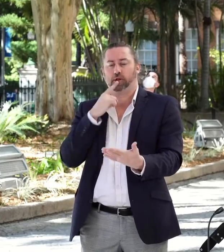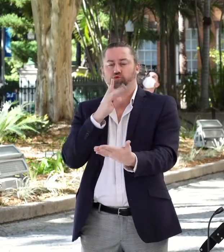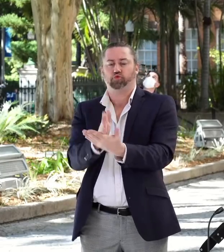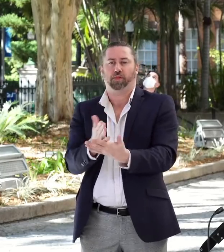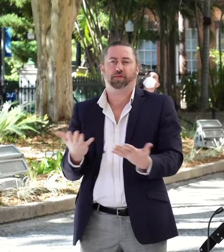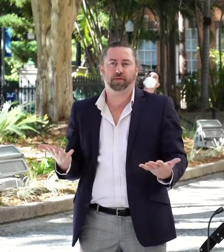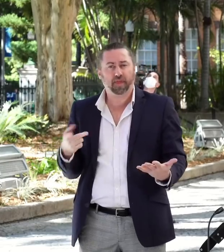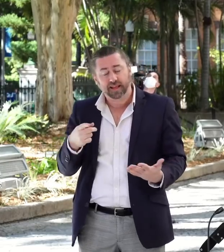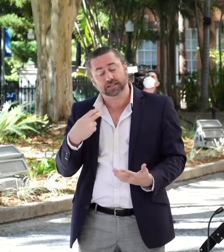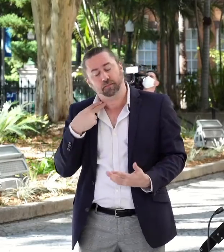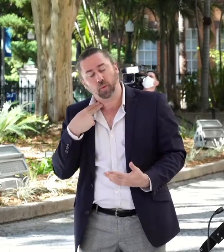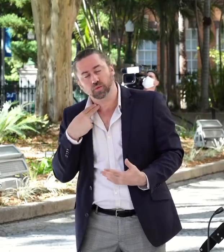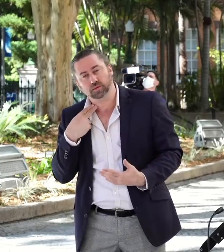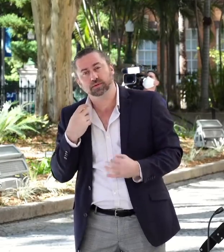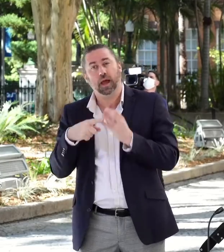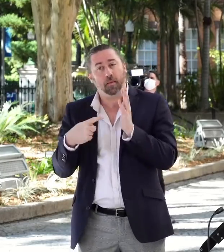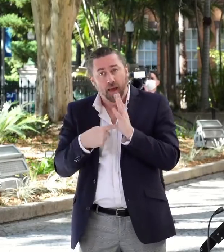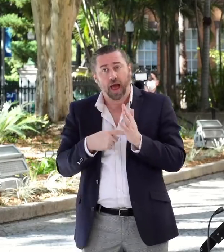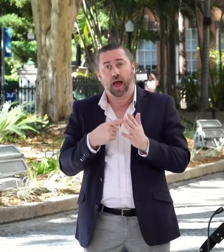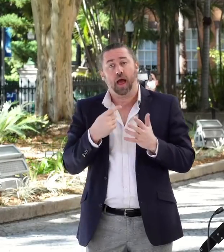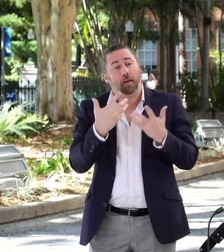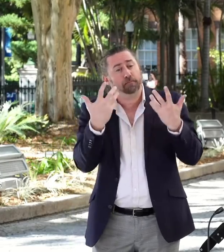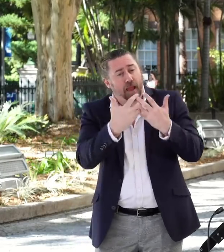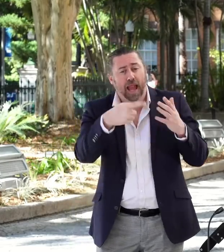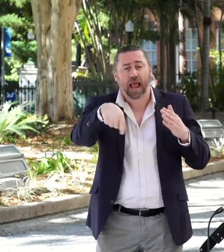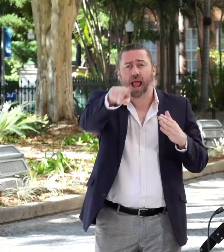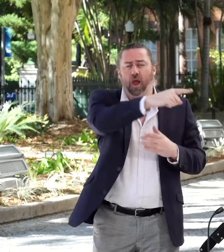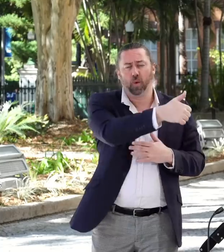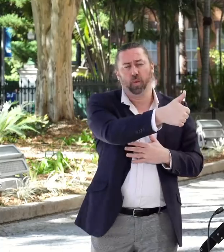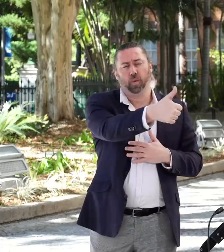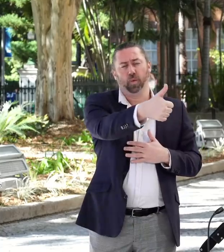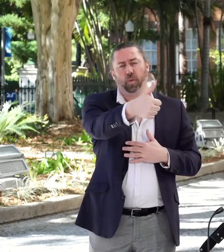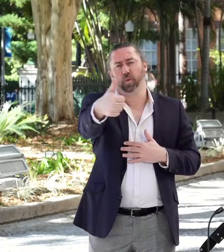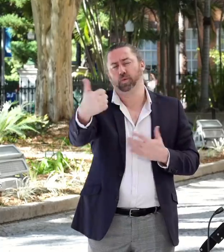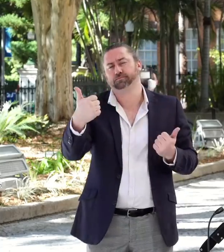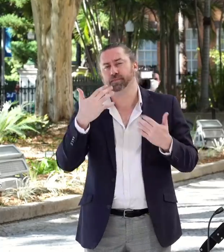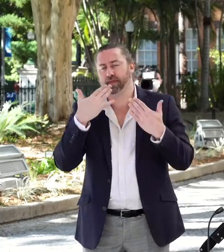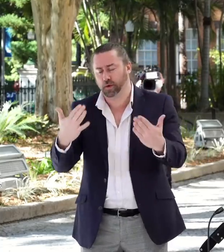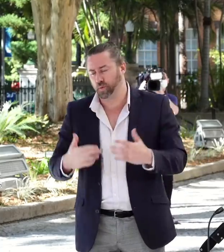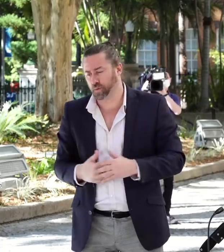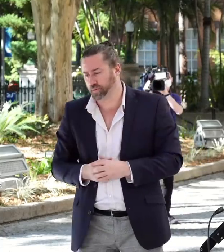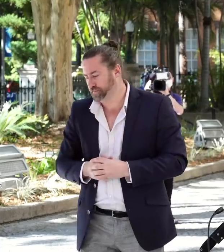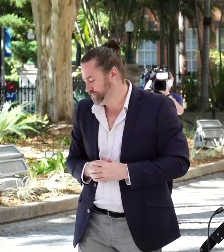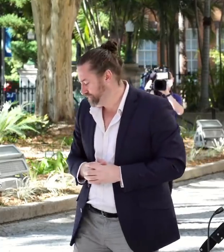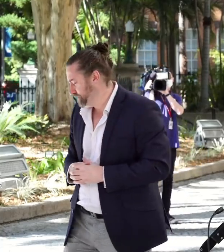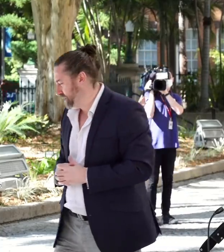but it is thrilling to see the number of people who have worked with us brilliantly. Thank you.